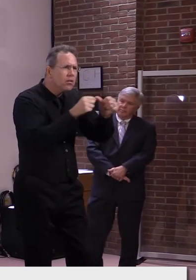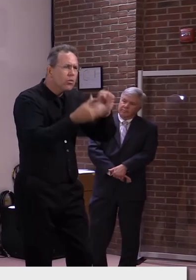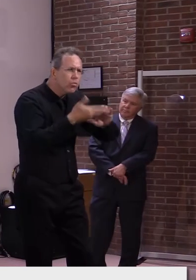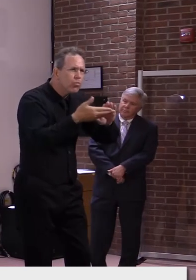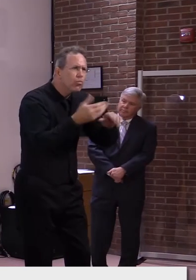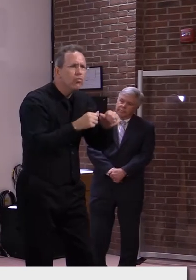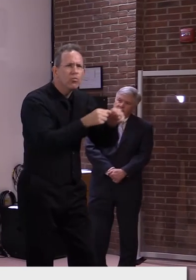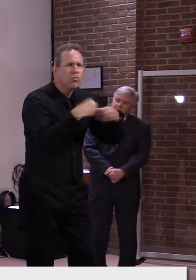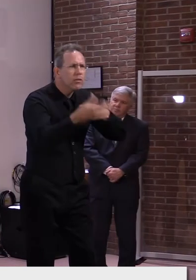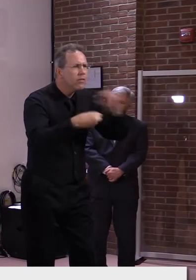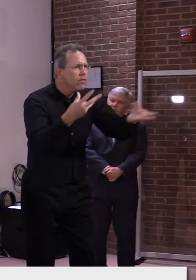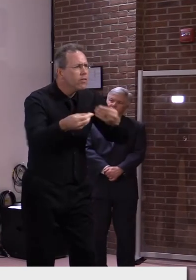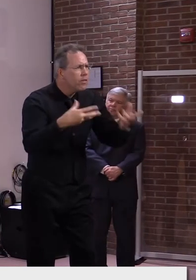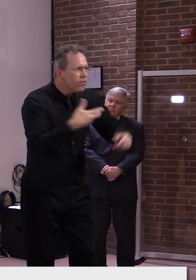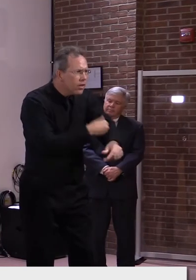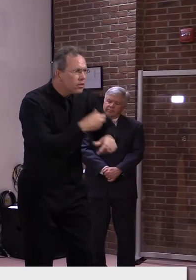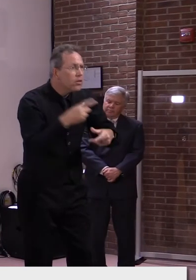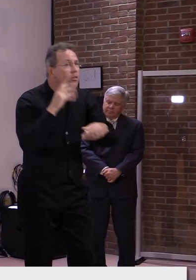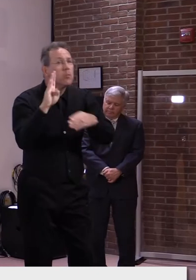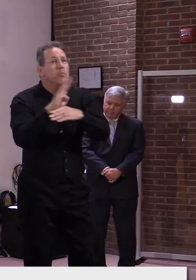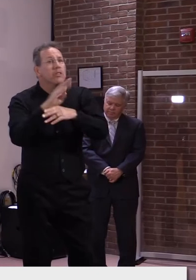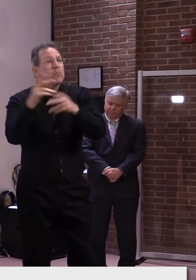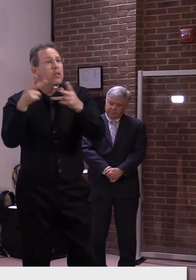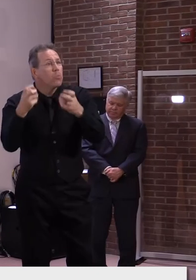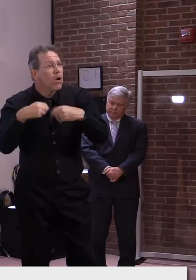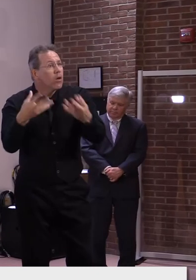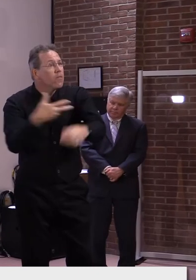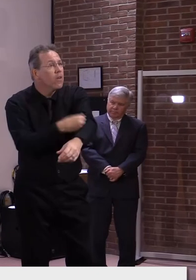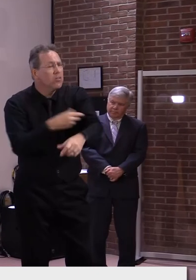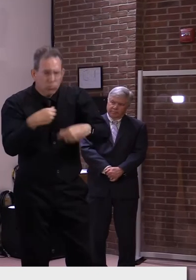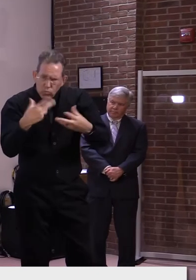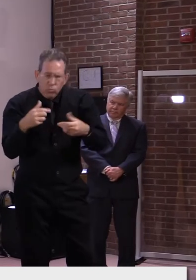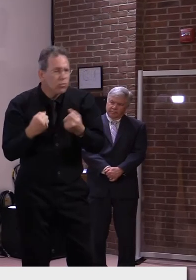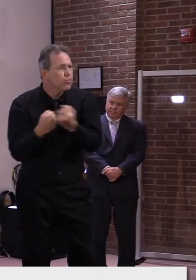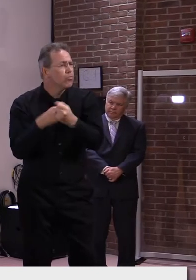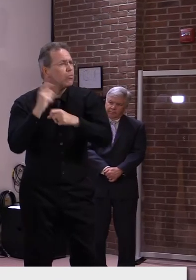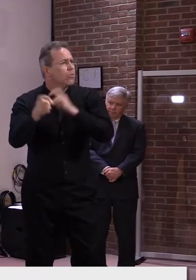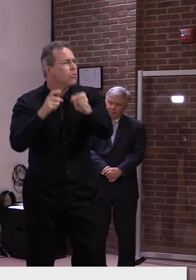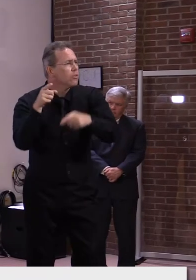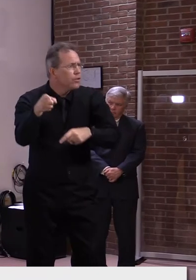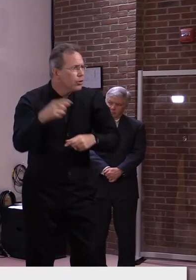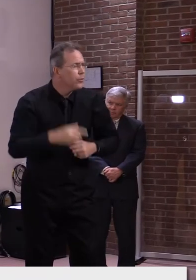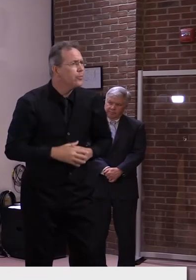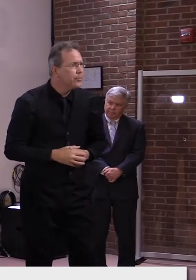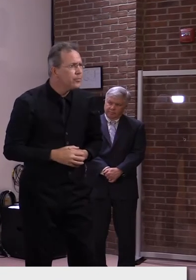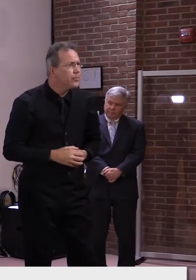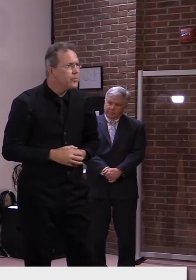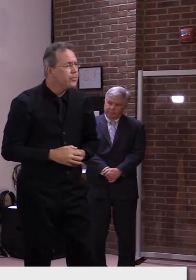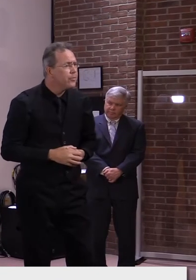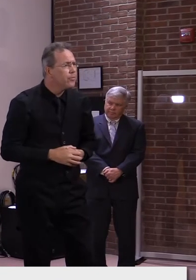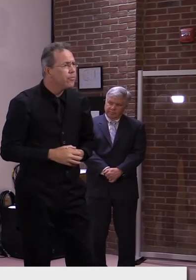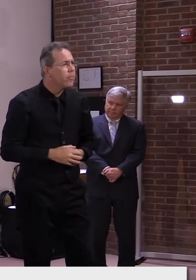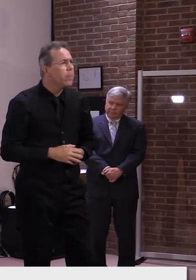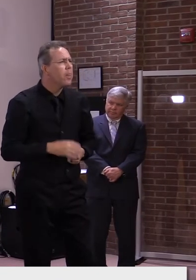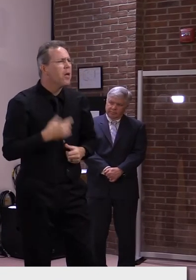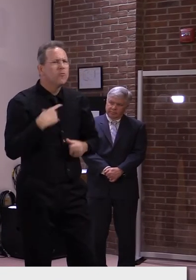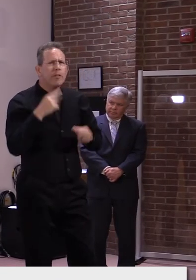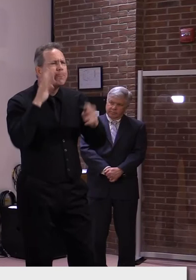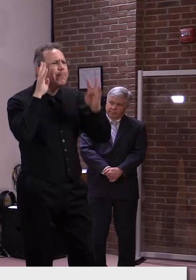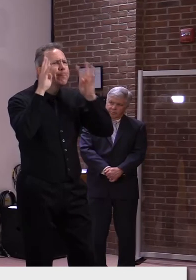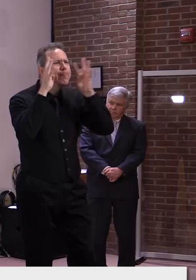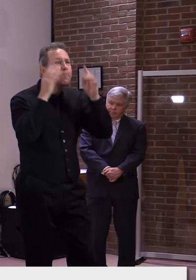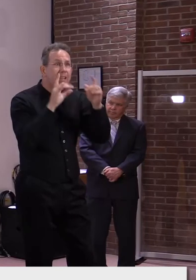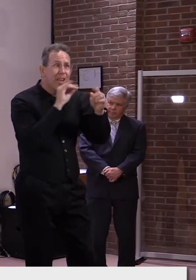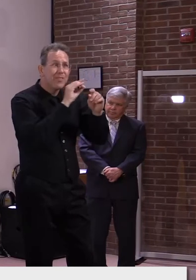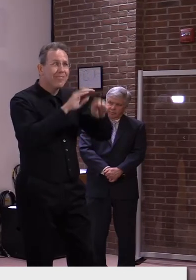their employees vaccinated to protect them in the future and their workforce. So we'll use anything we can at that point in